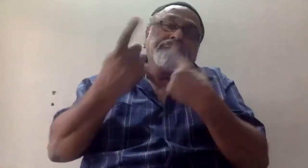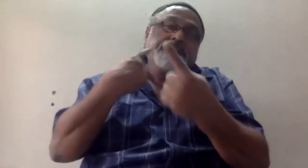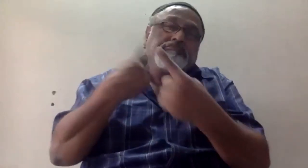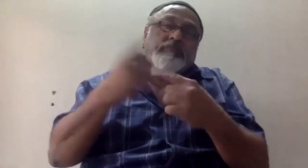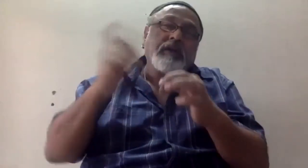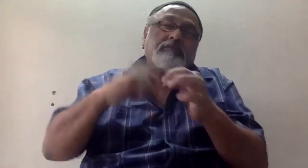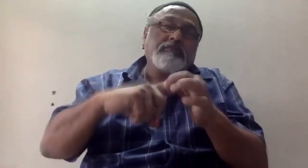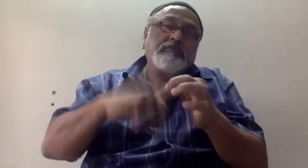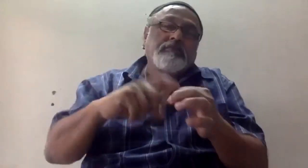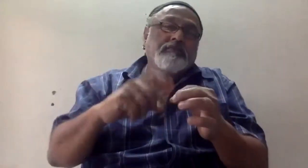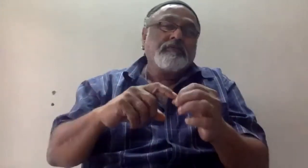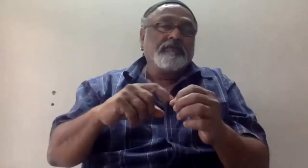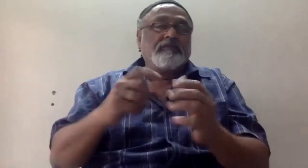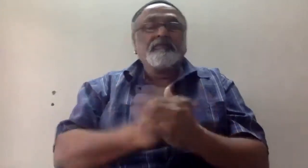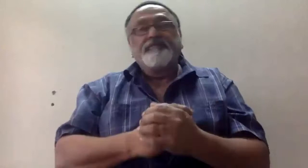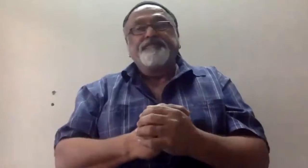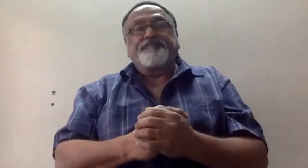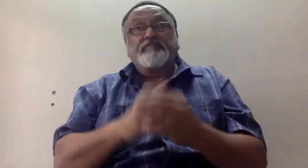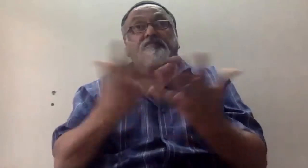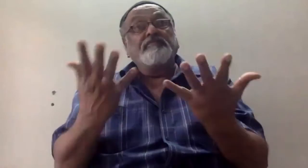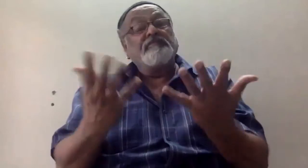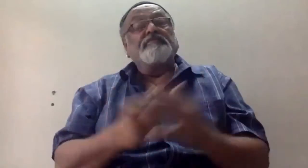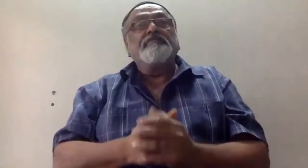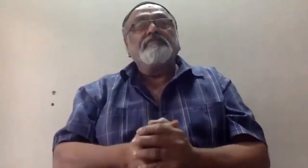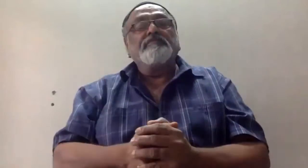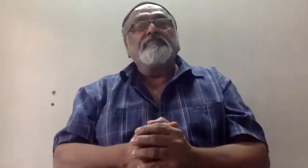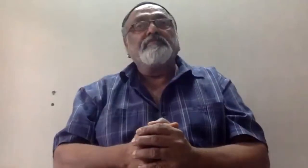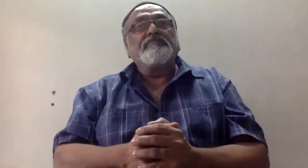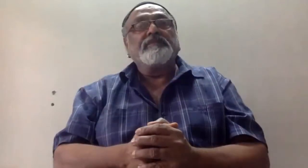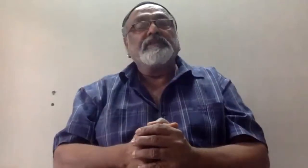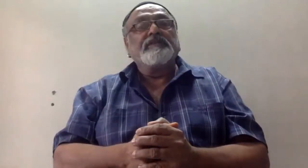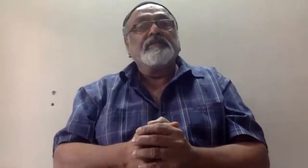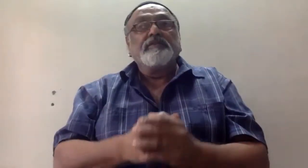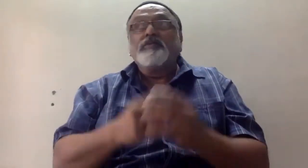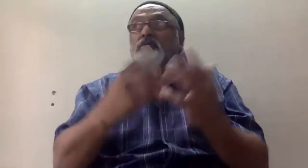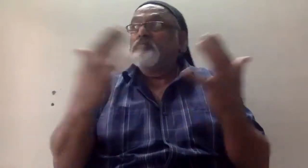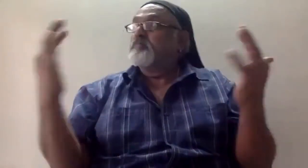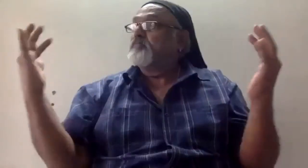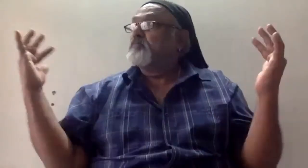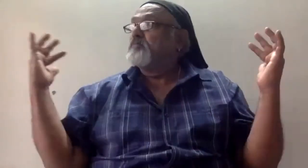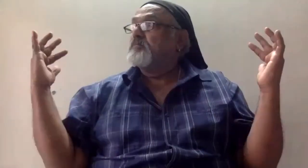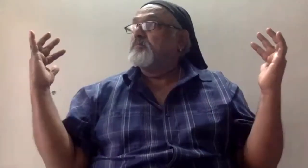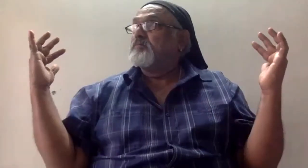police station. You're called up there for interrogation. The environment is completely